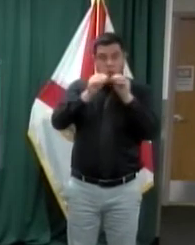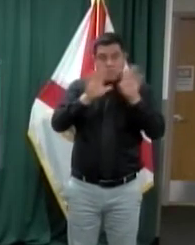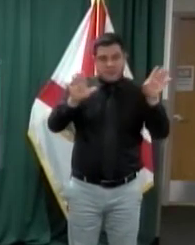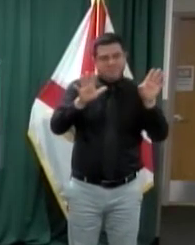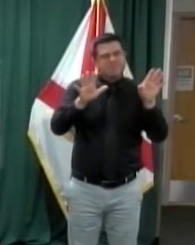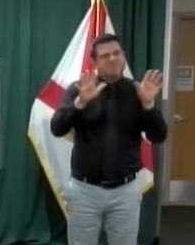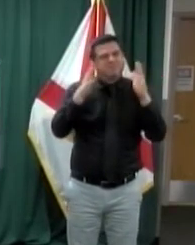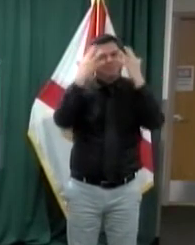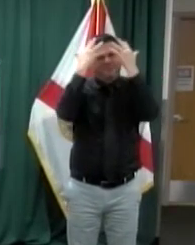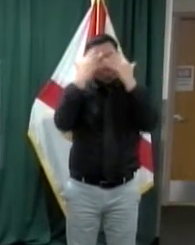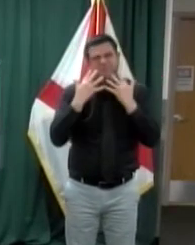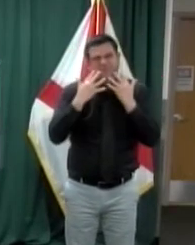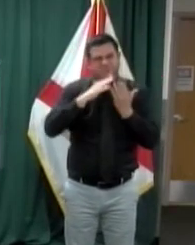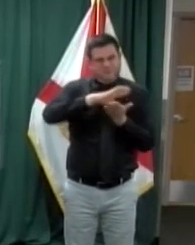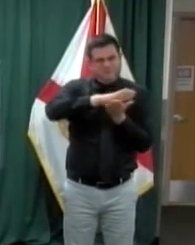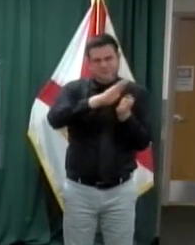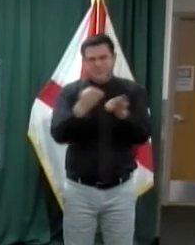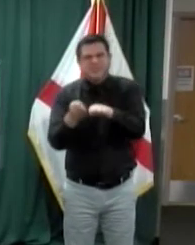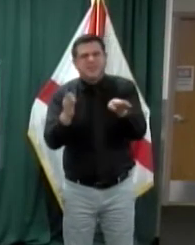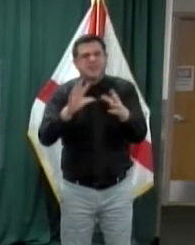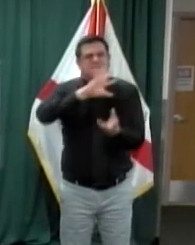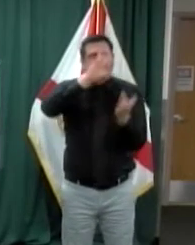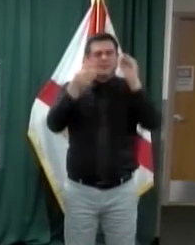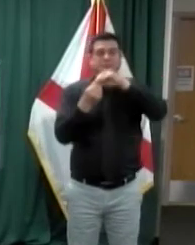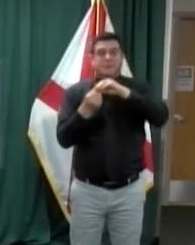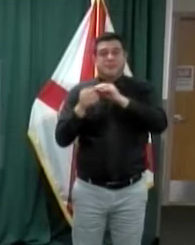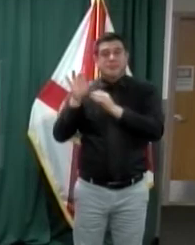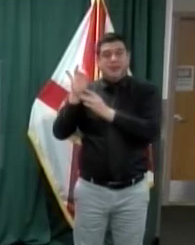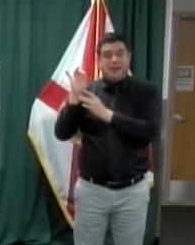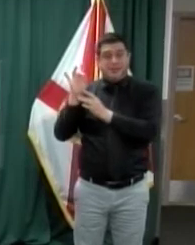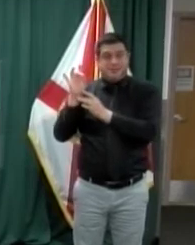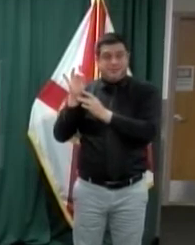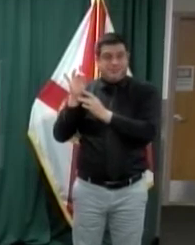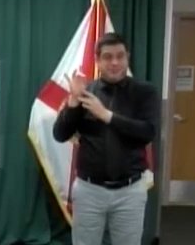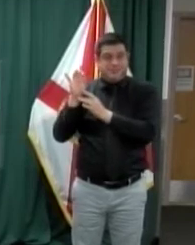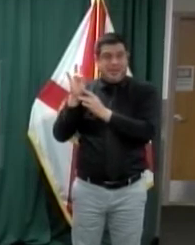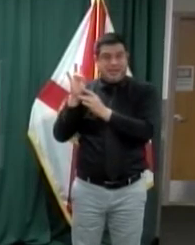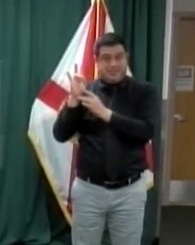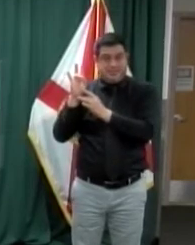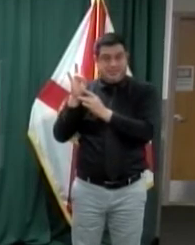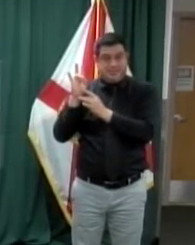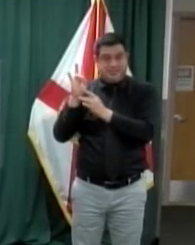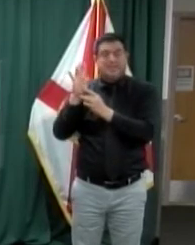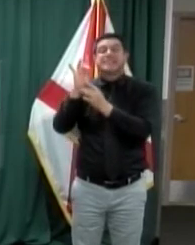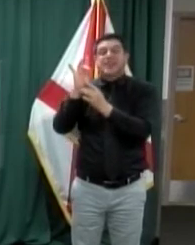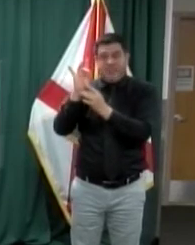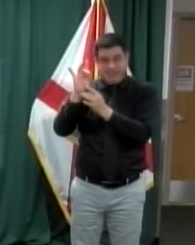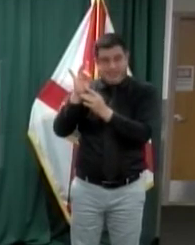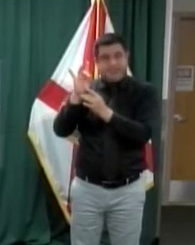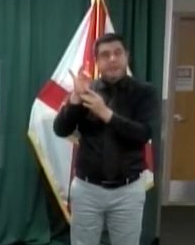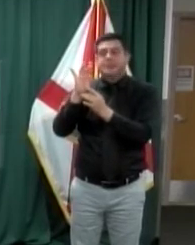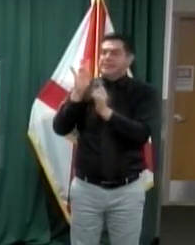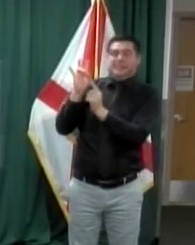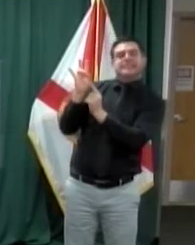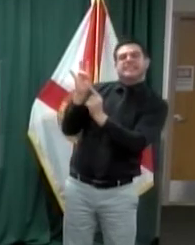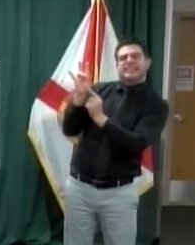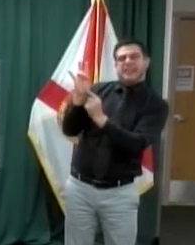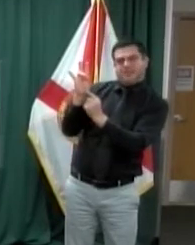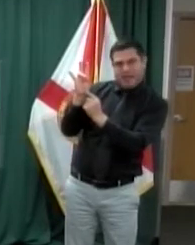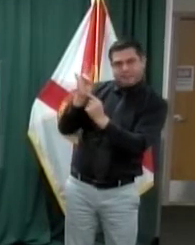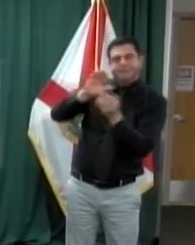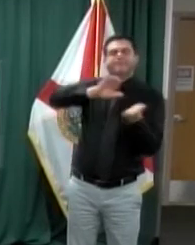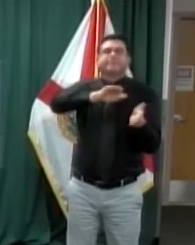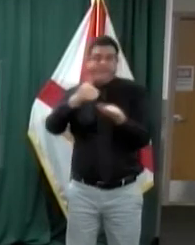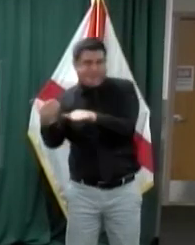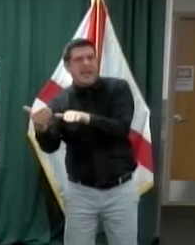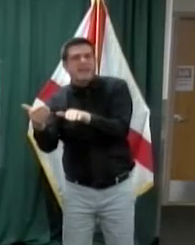total number of confirmed cases of COVID-19 since the onset of this event is 339, so it has gone